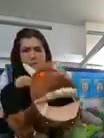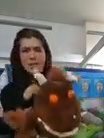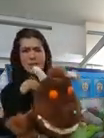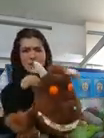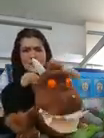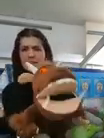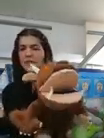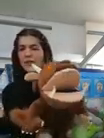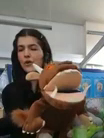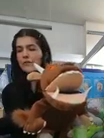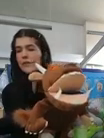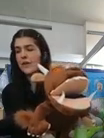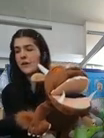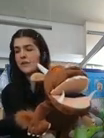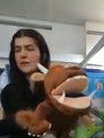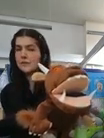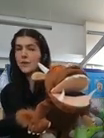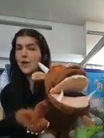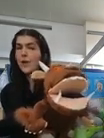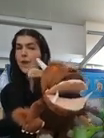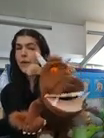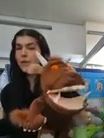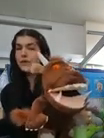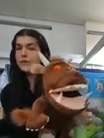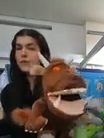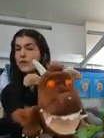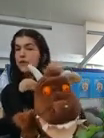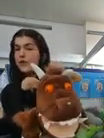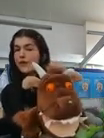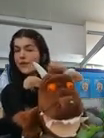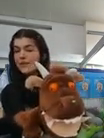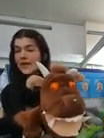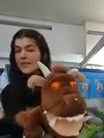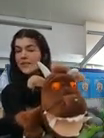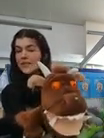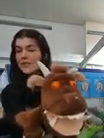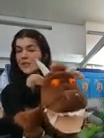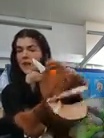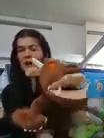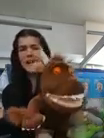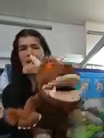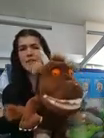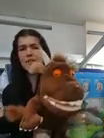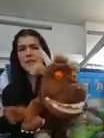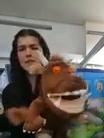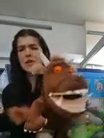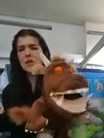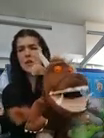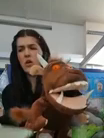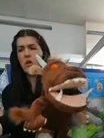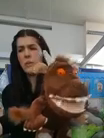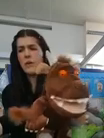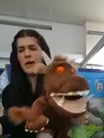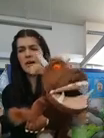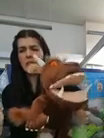Astounding, said the Gruffalo. They walked some more till the Gruffalo said, I can hear feet on the path